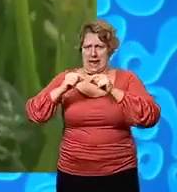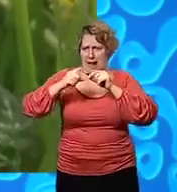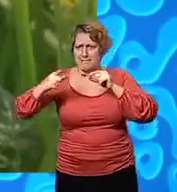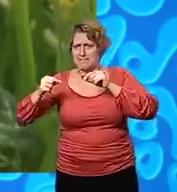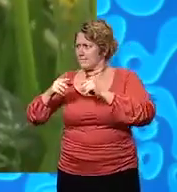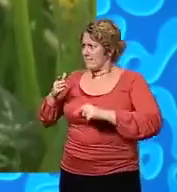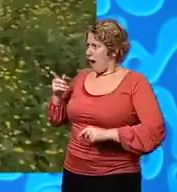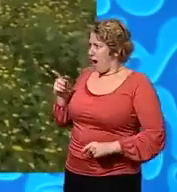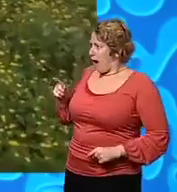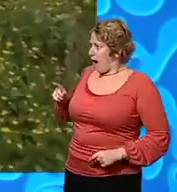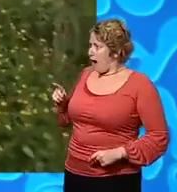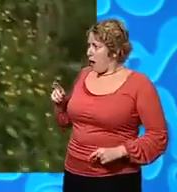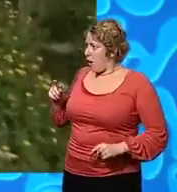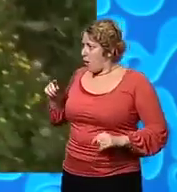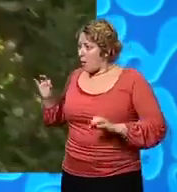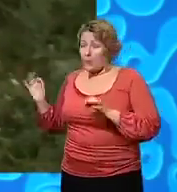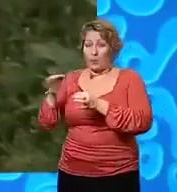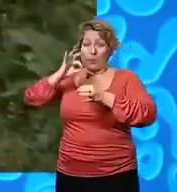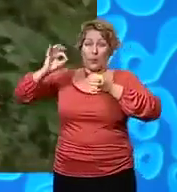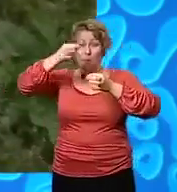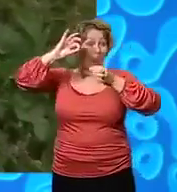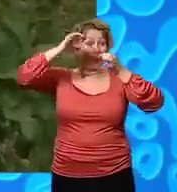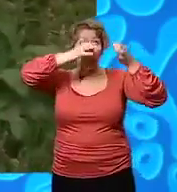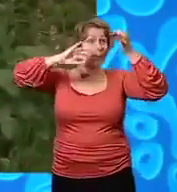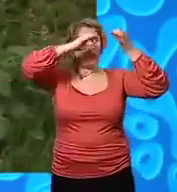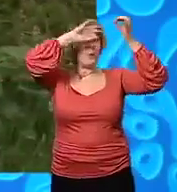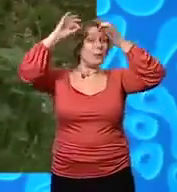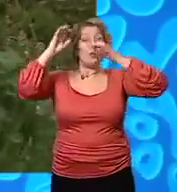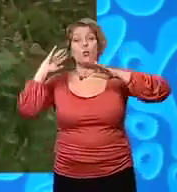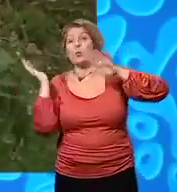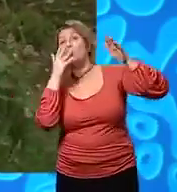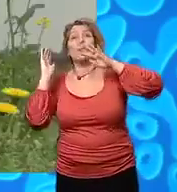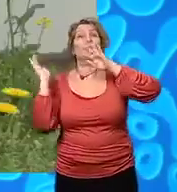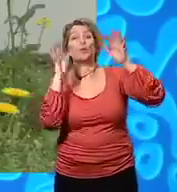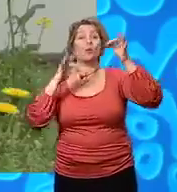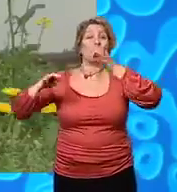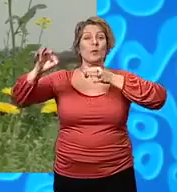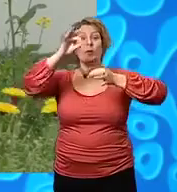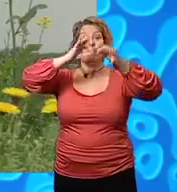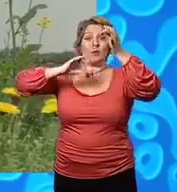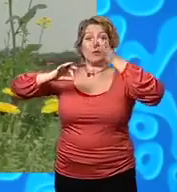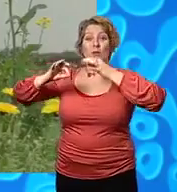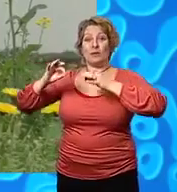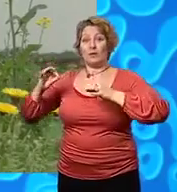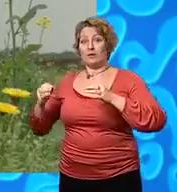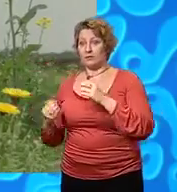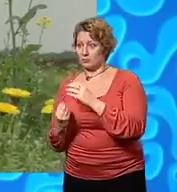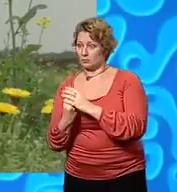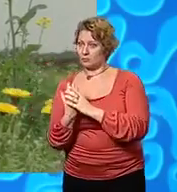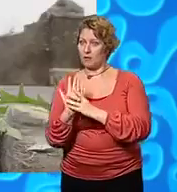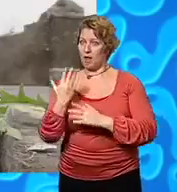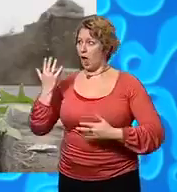leaves, seeds that float up on the breeze. We grow in the